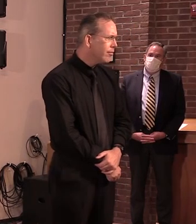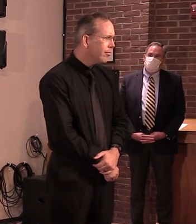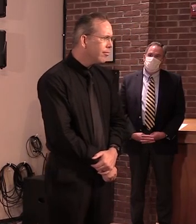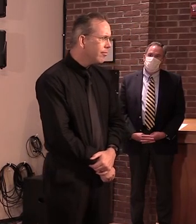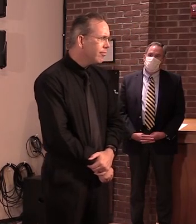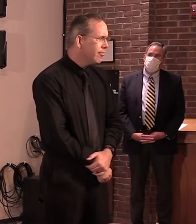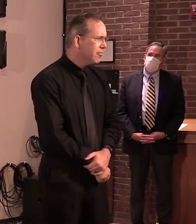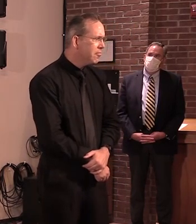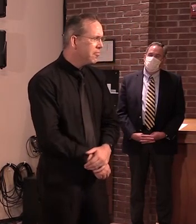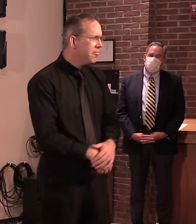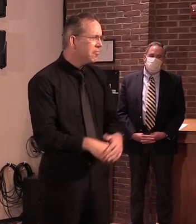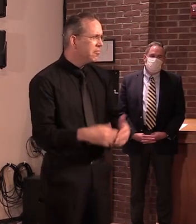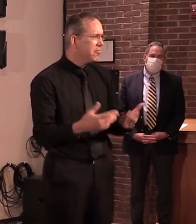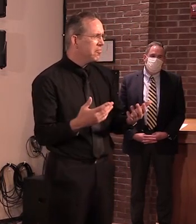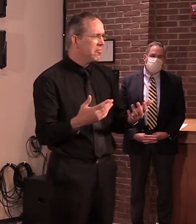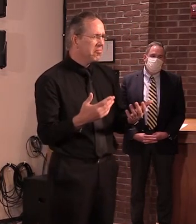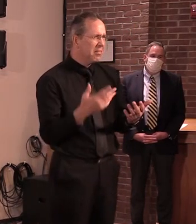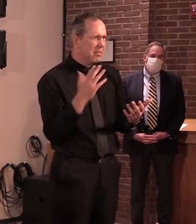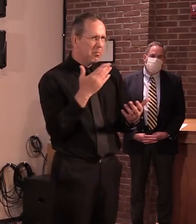Perfect. And